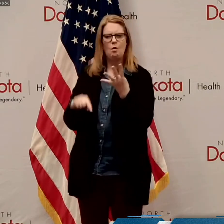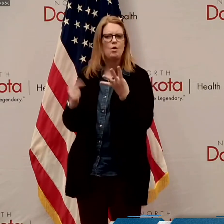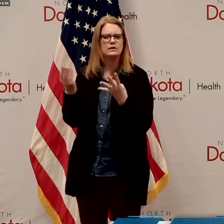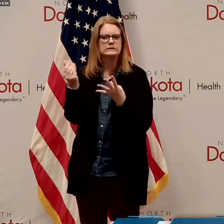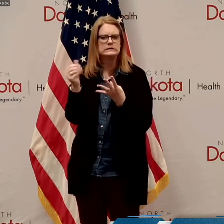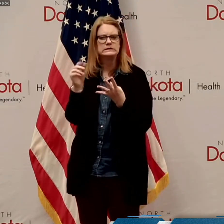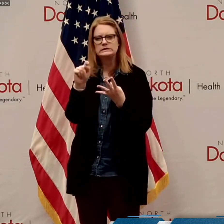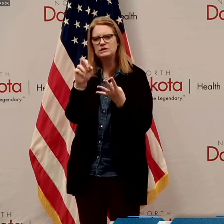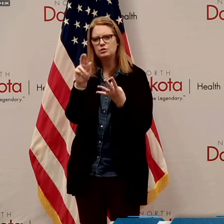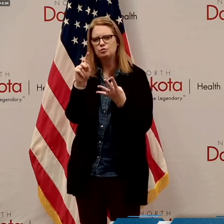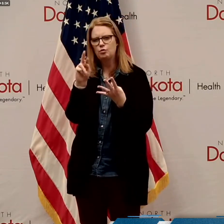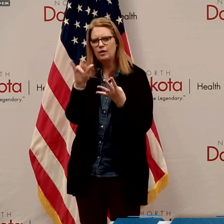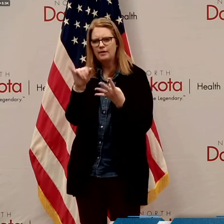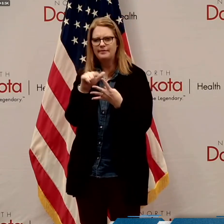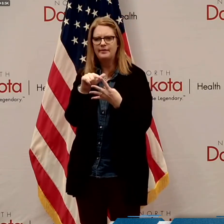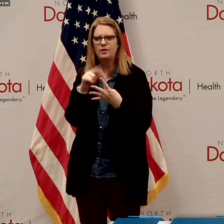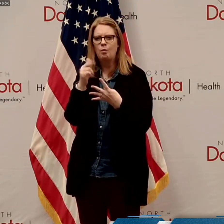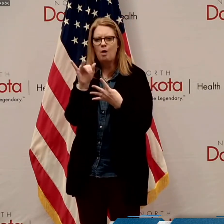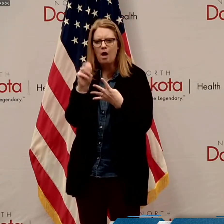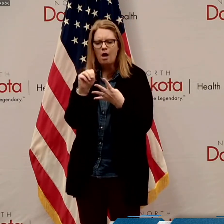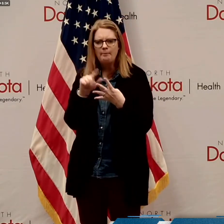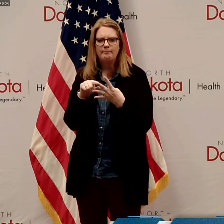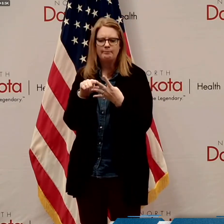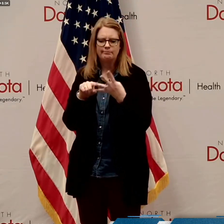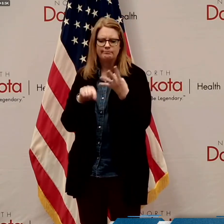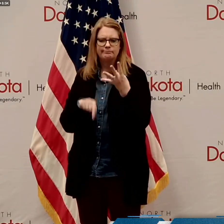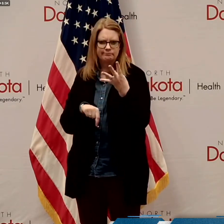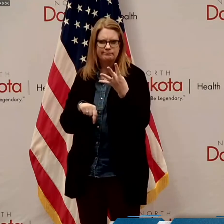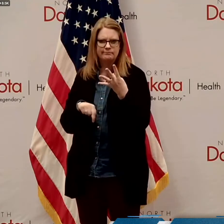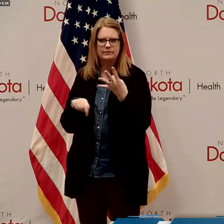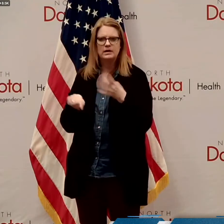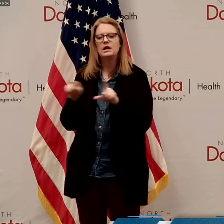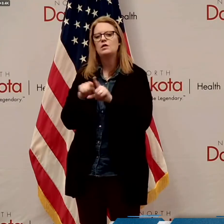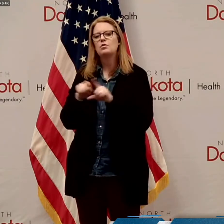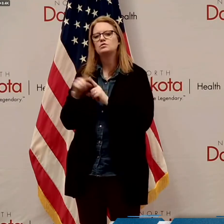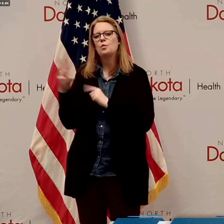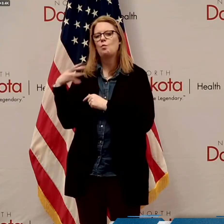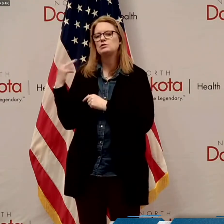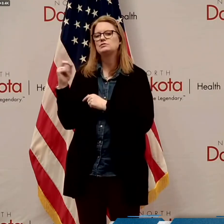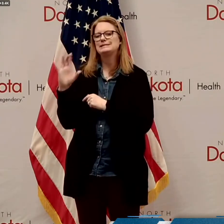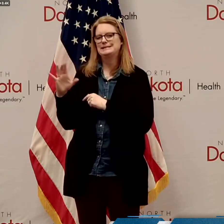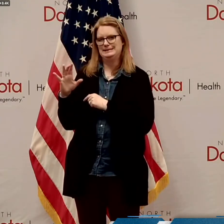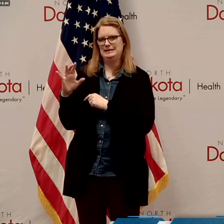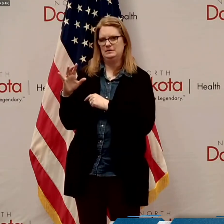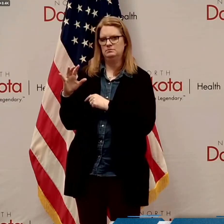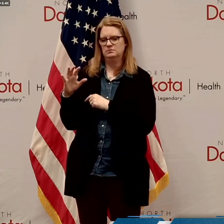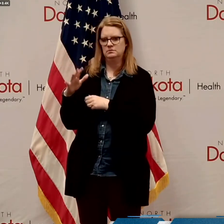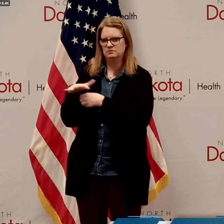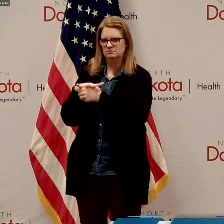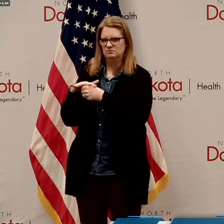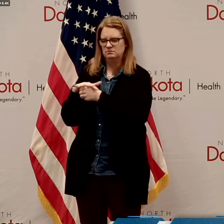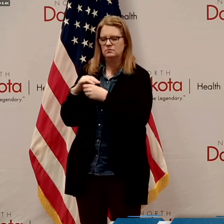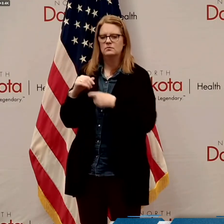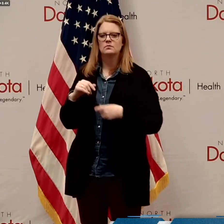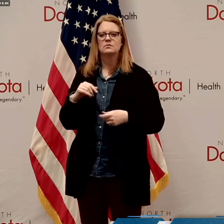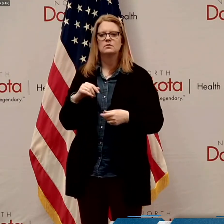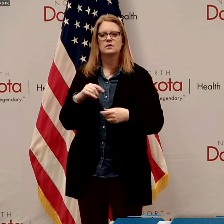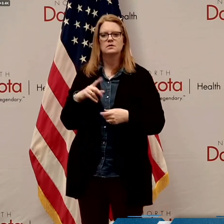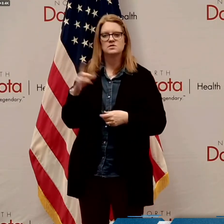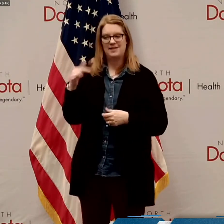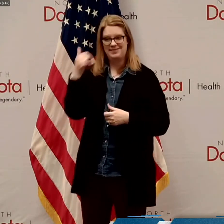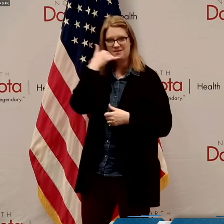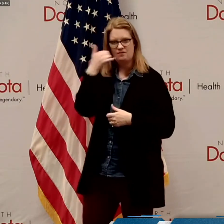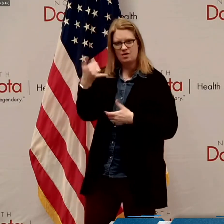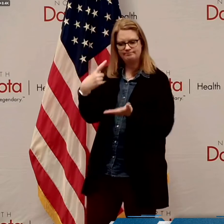territorial areas, like Guam would be one of those, and also Washington, D.C. On that call, they previewed